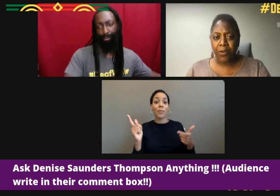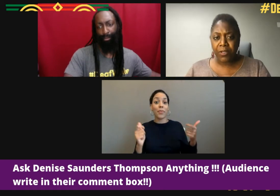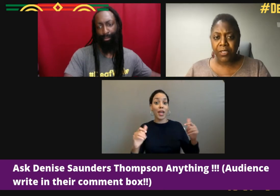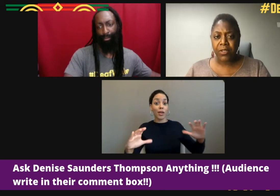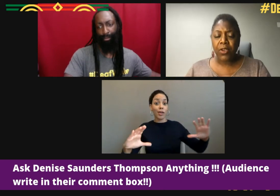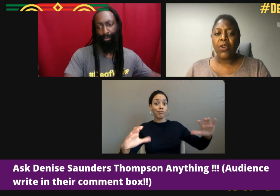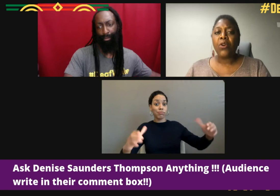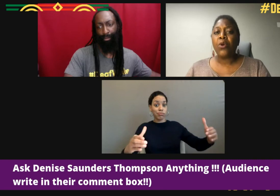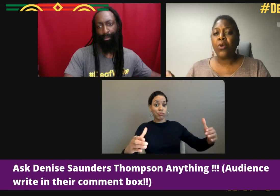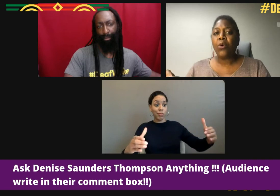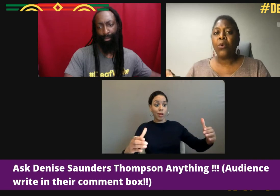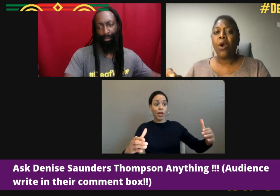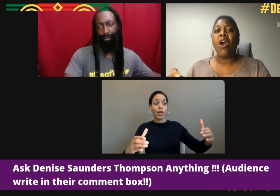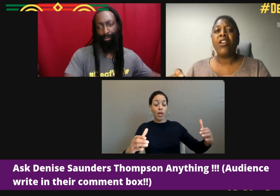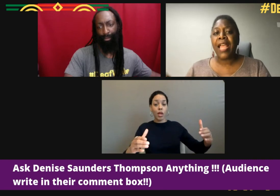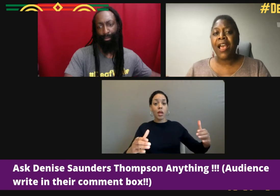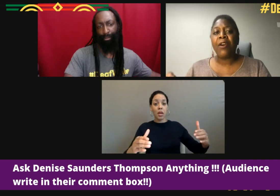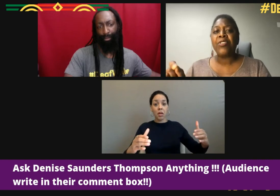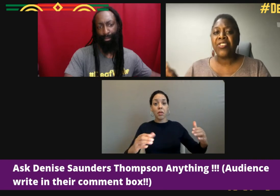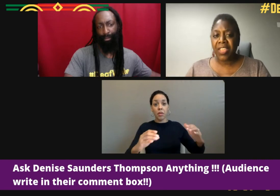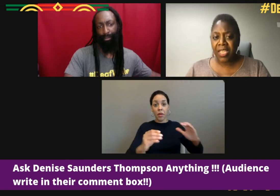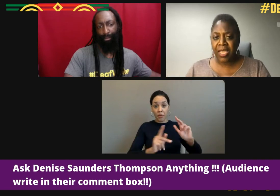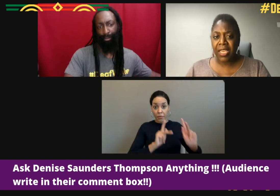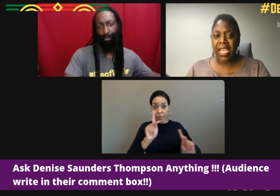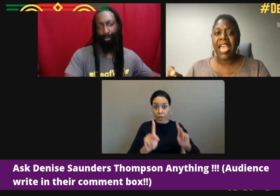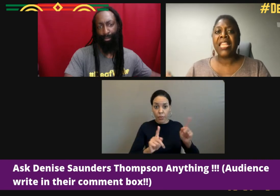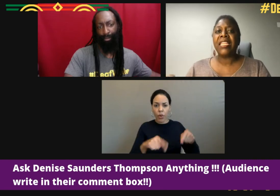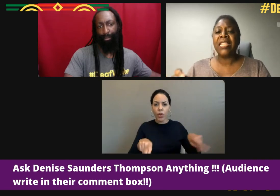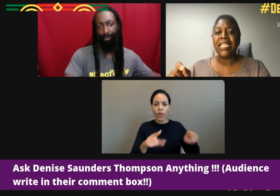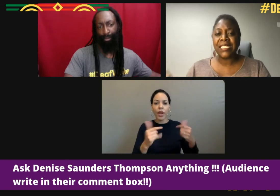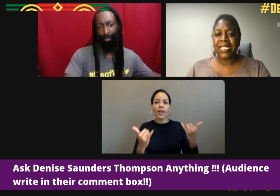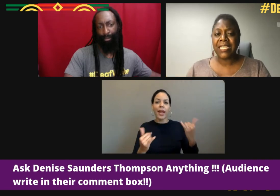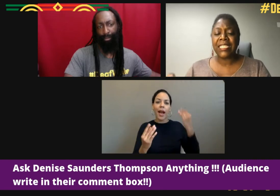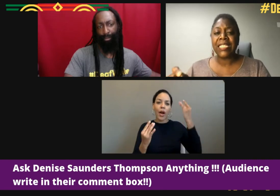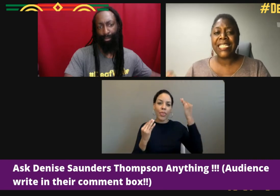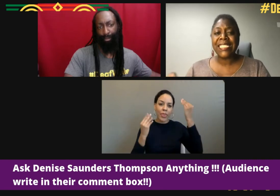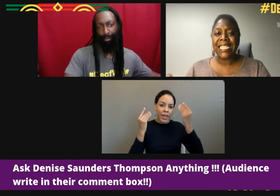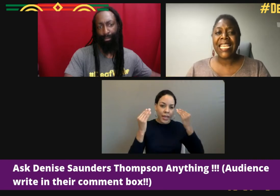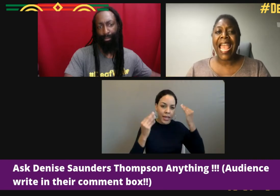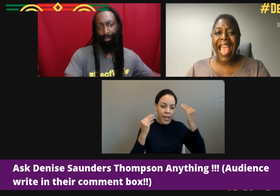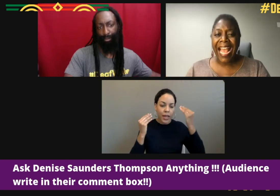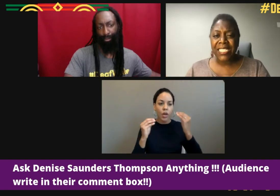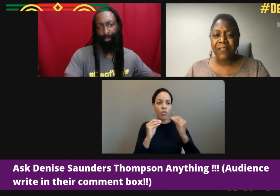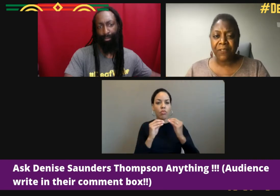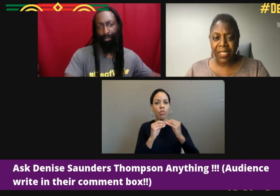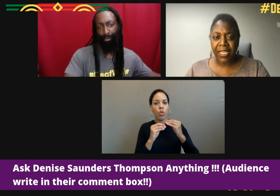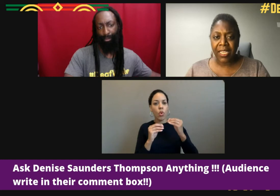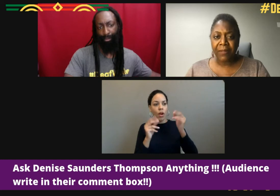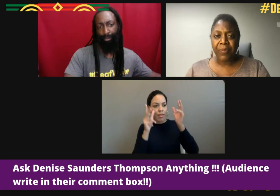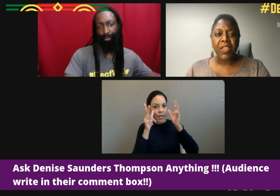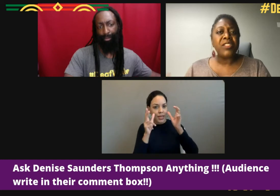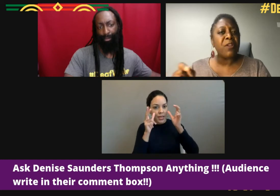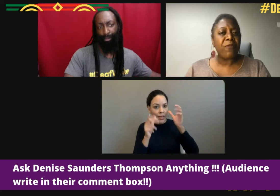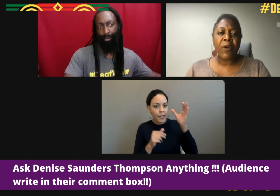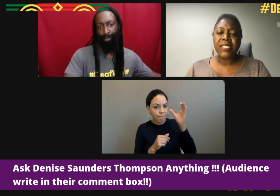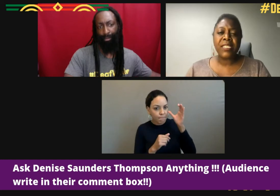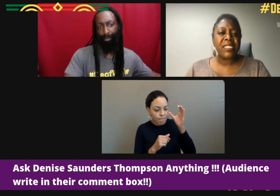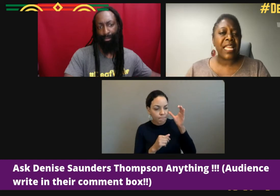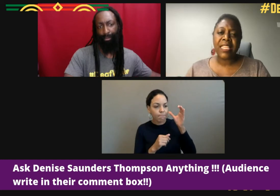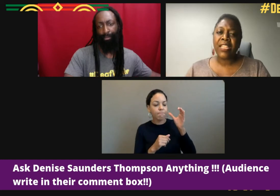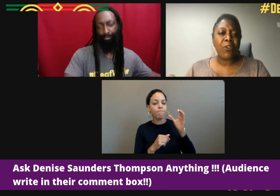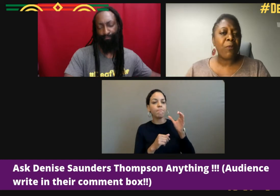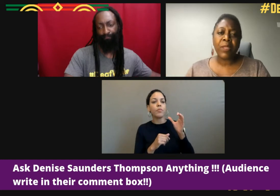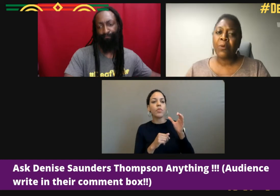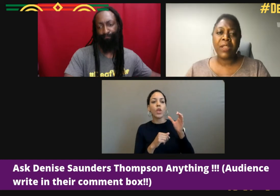of folks who are now thinking and listening actively to